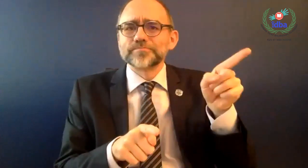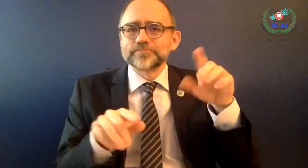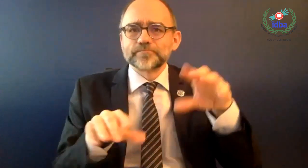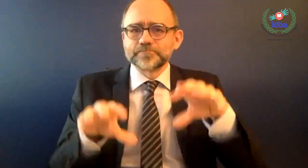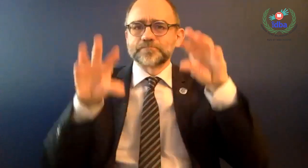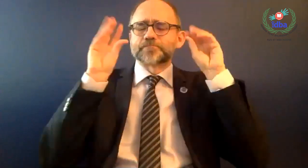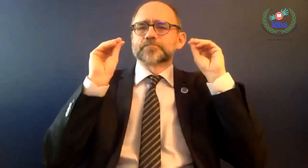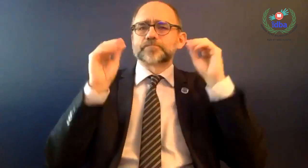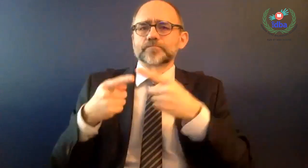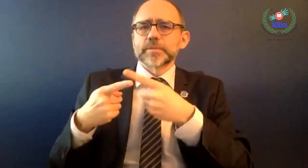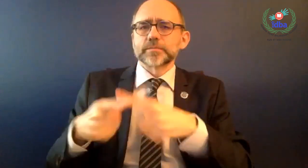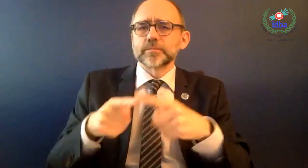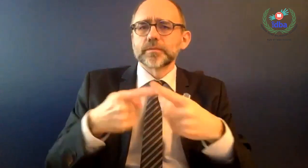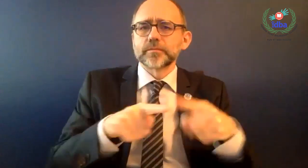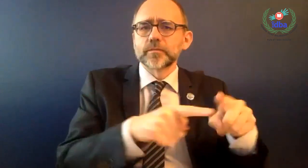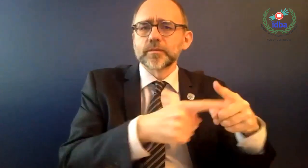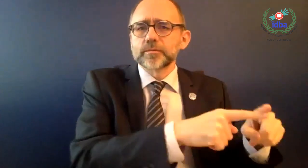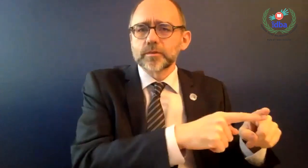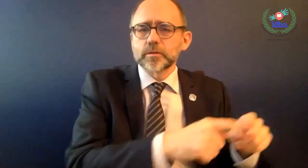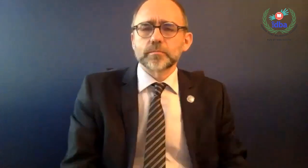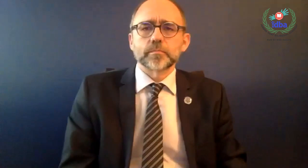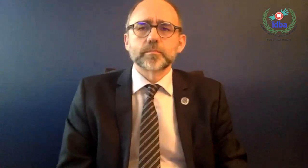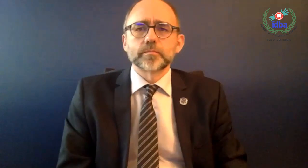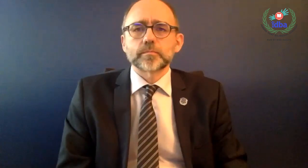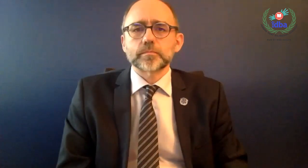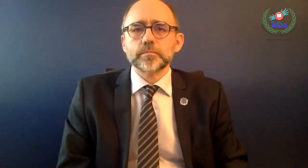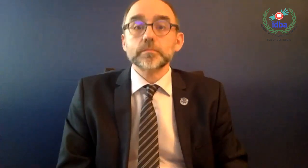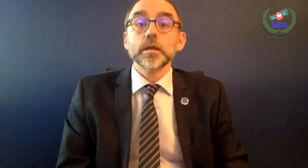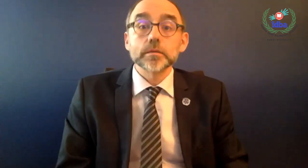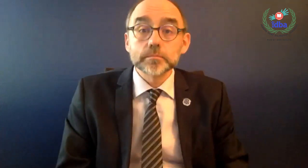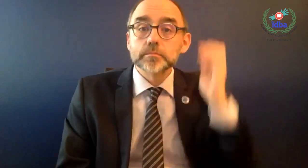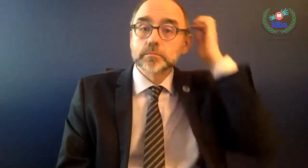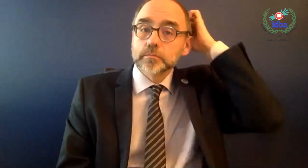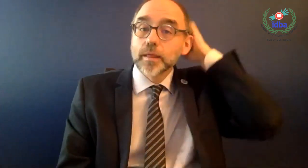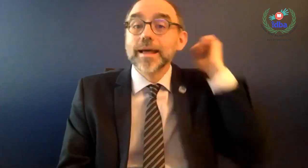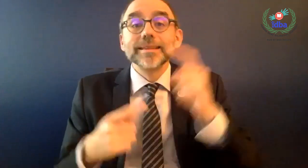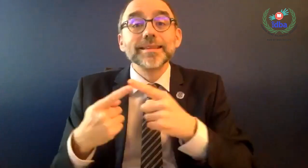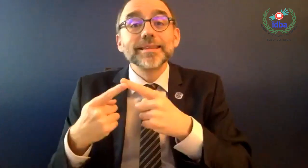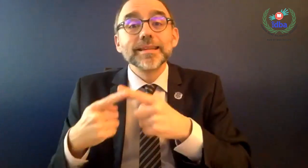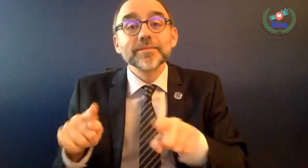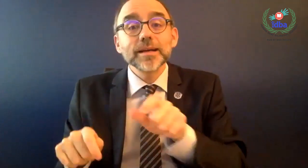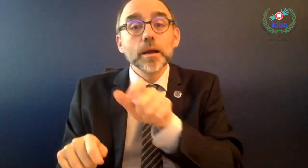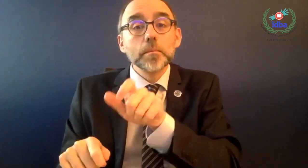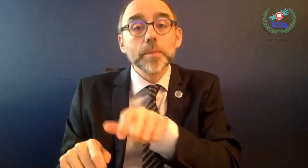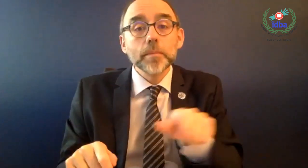And also the government is not very clear because there are different perspectives on the philosophy of inclusive